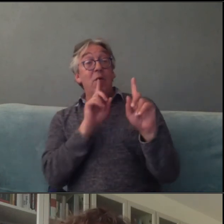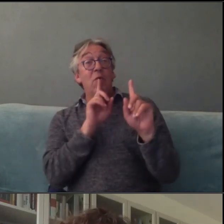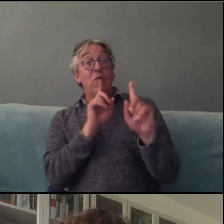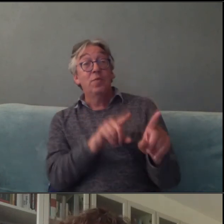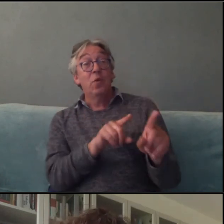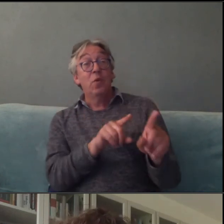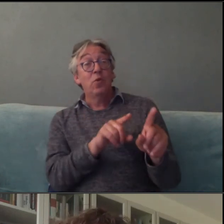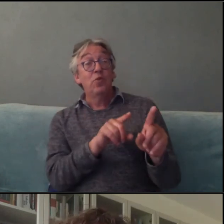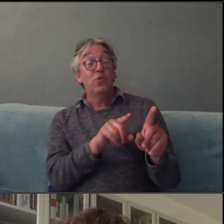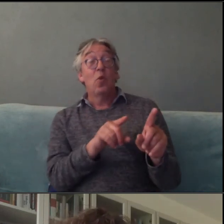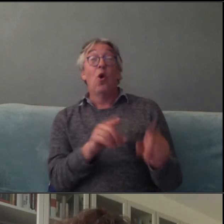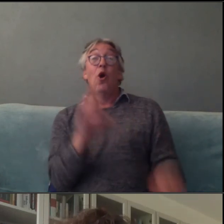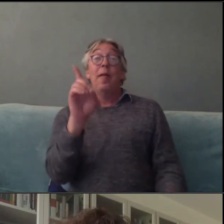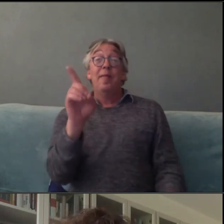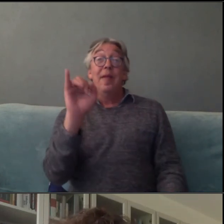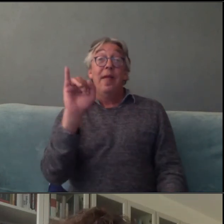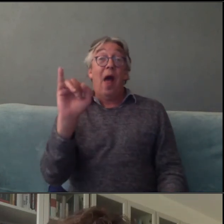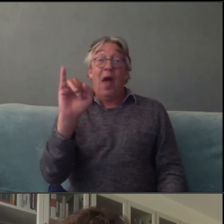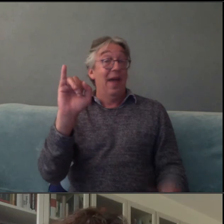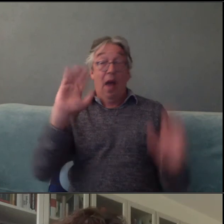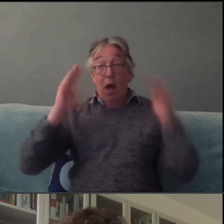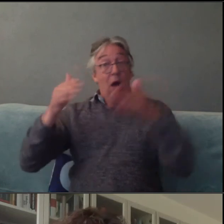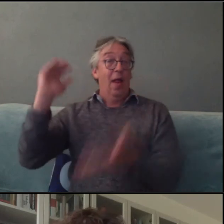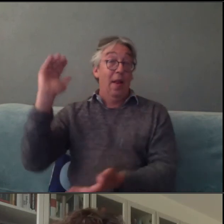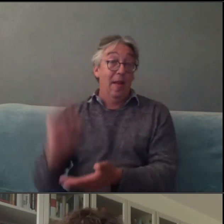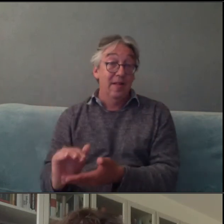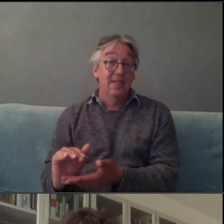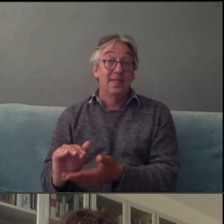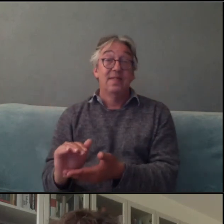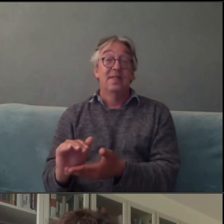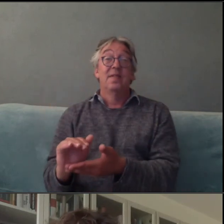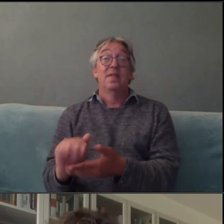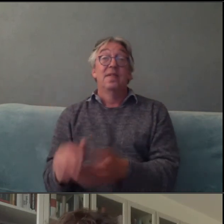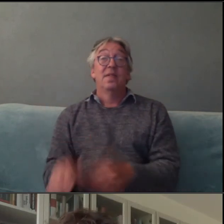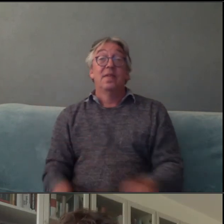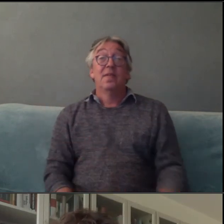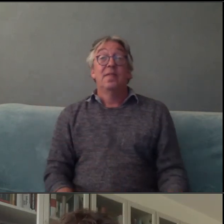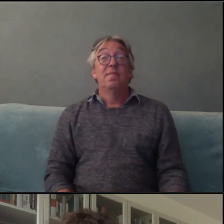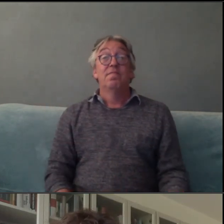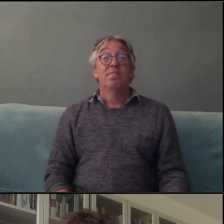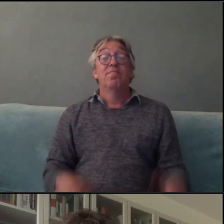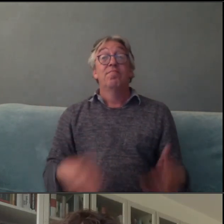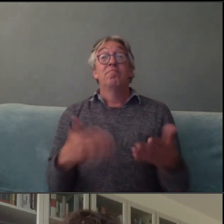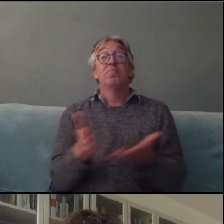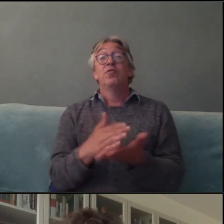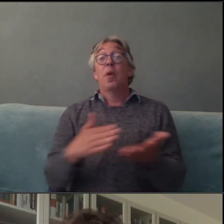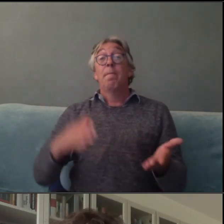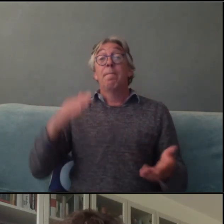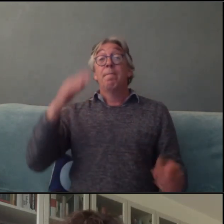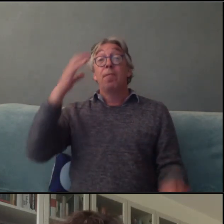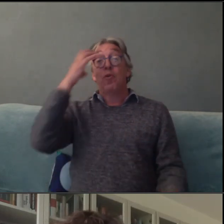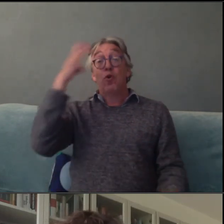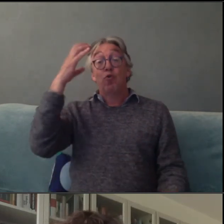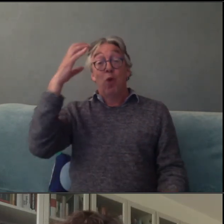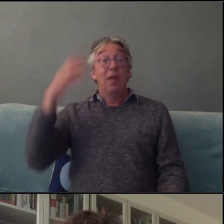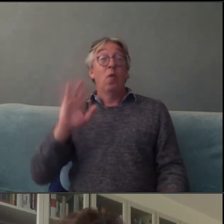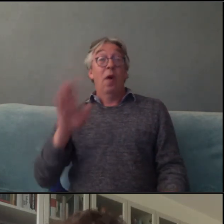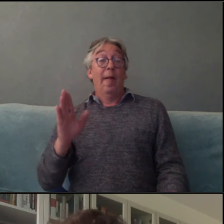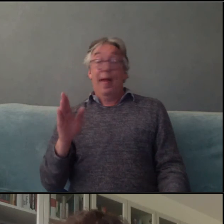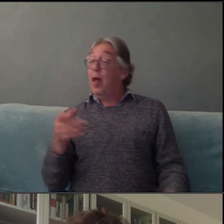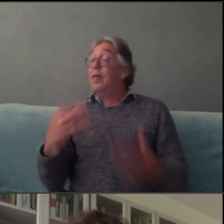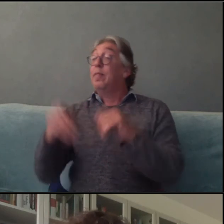need to make sure that as a sector, and I will be vocal for the remaining part of my mandate on that,